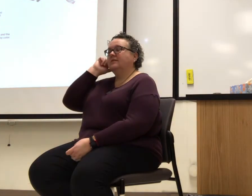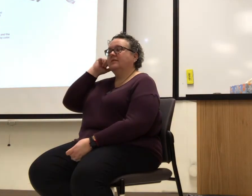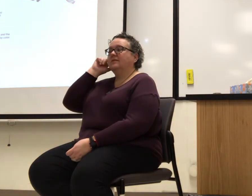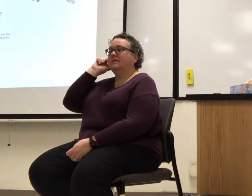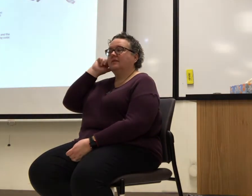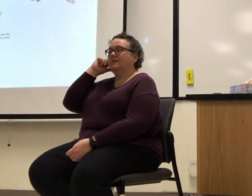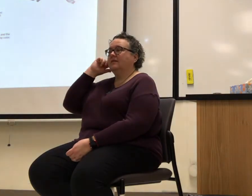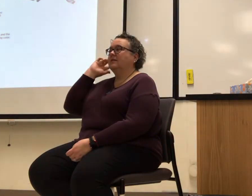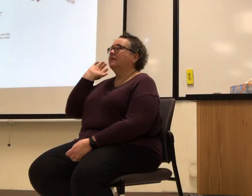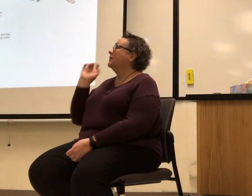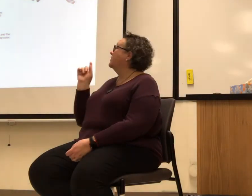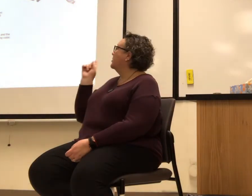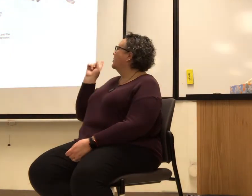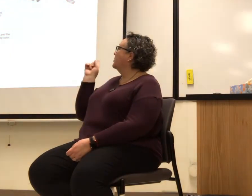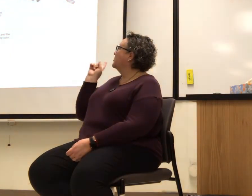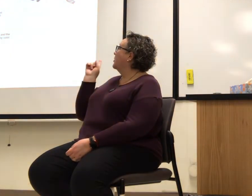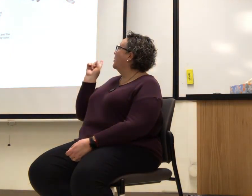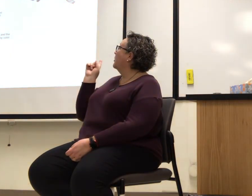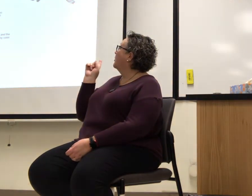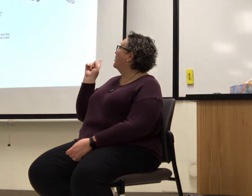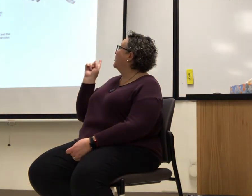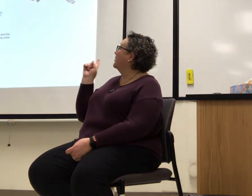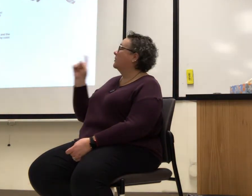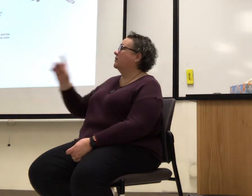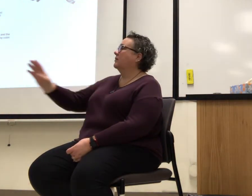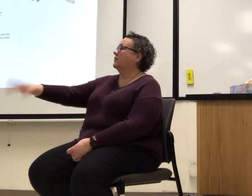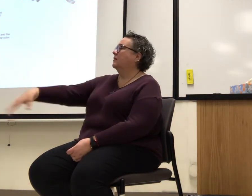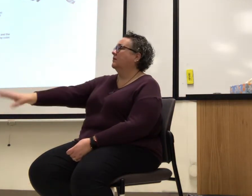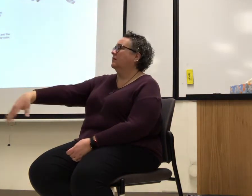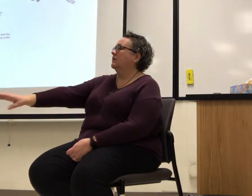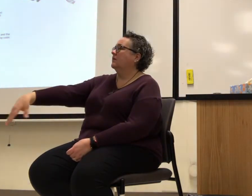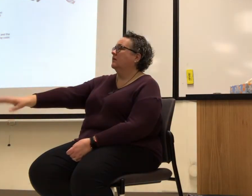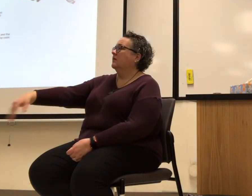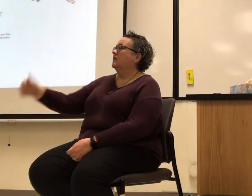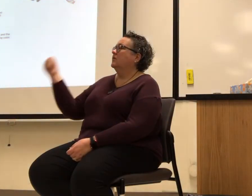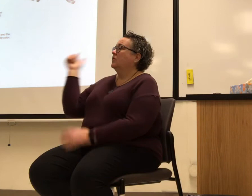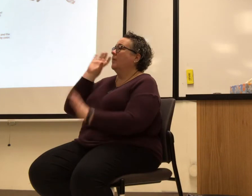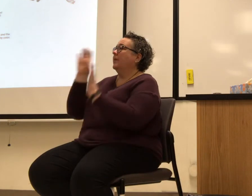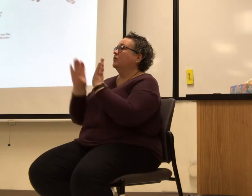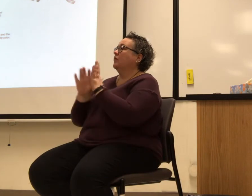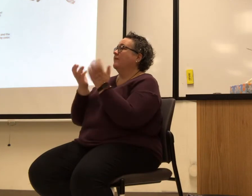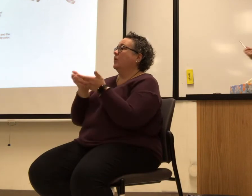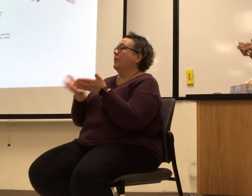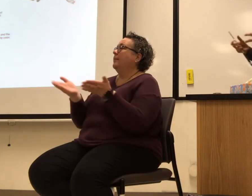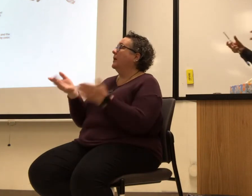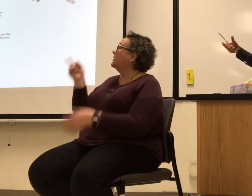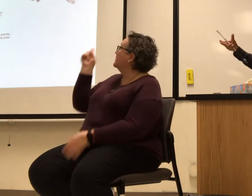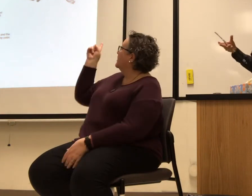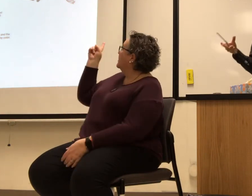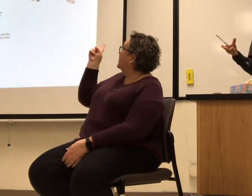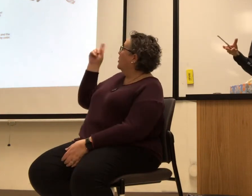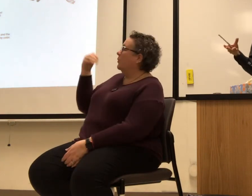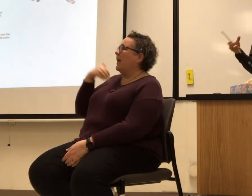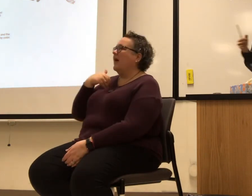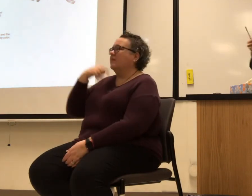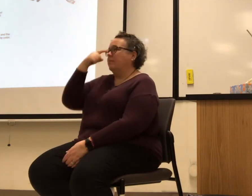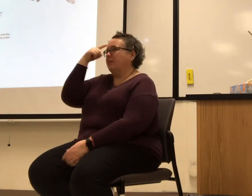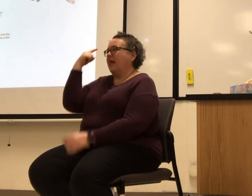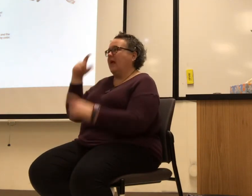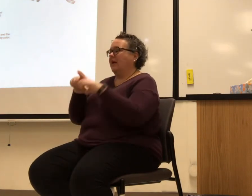And well, there's a picture of the equipment, and it's pretty good and pretty much what we have for you. We have these like black